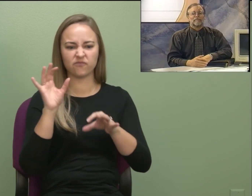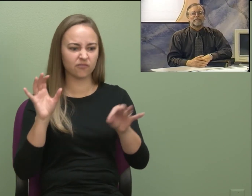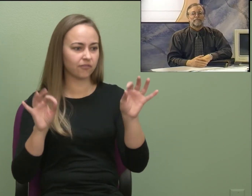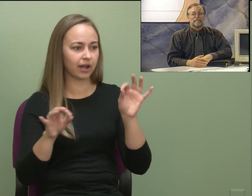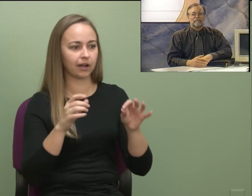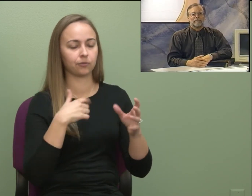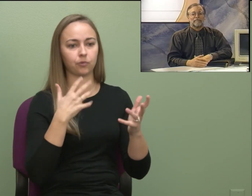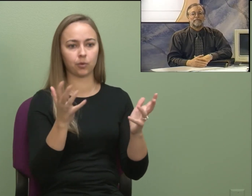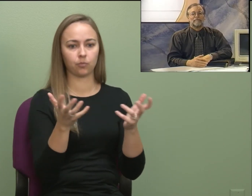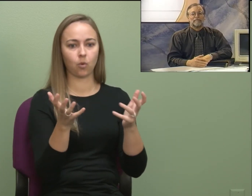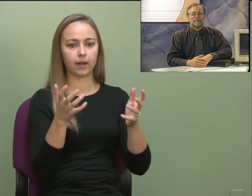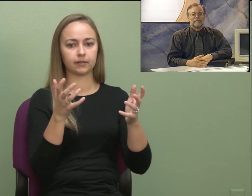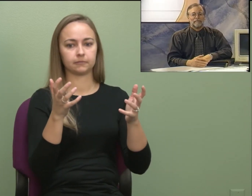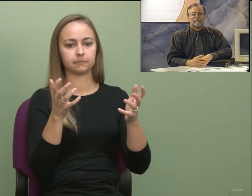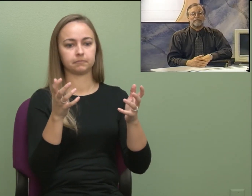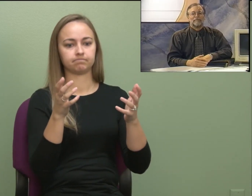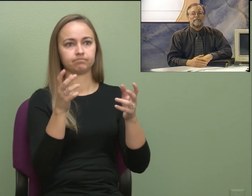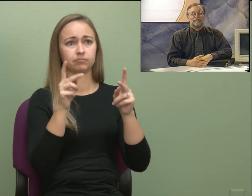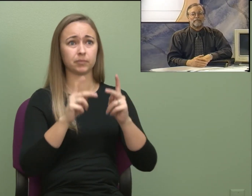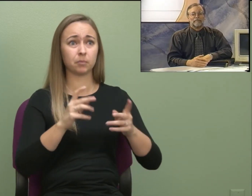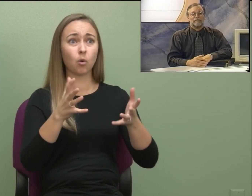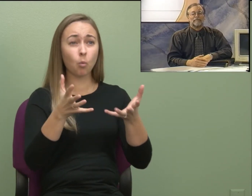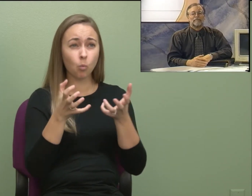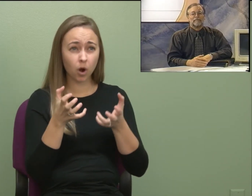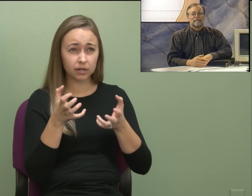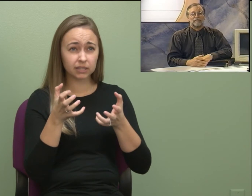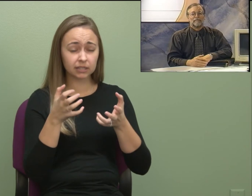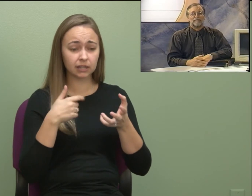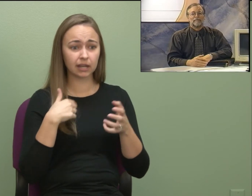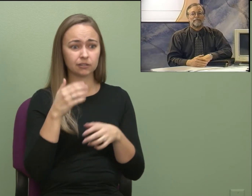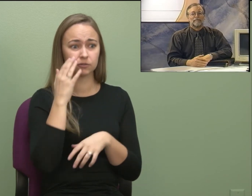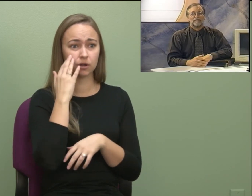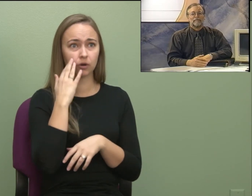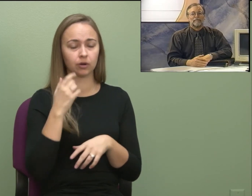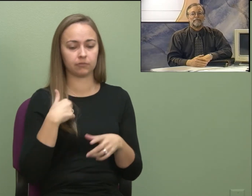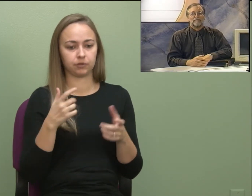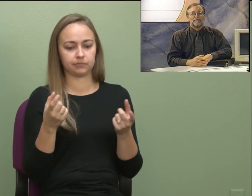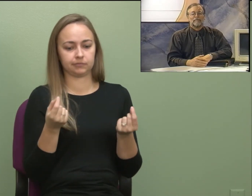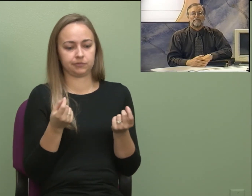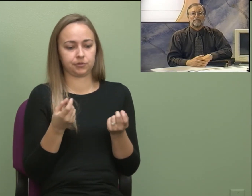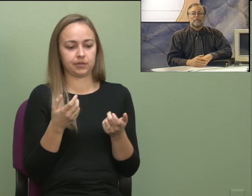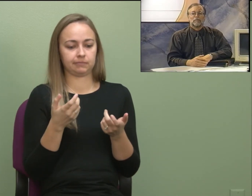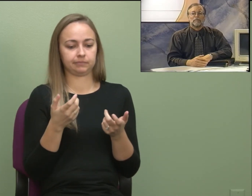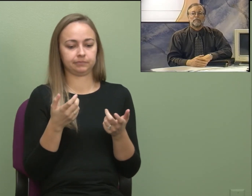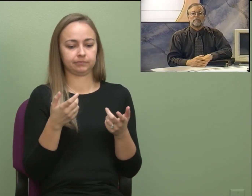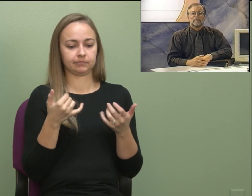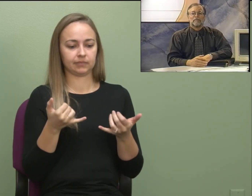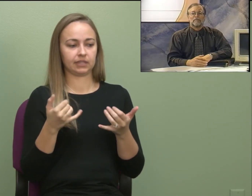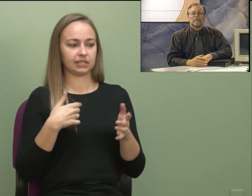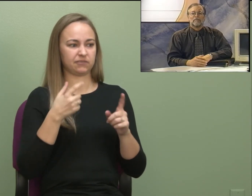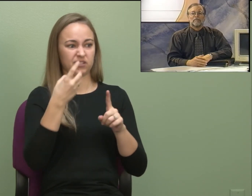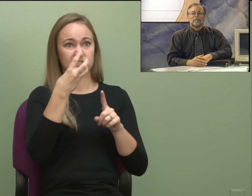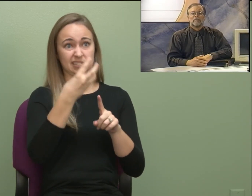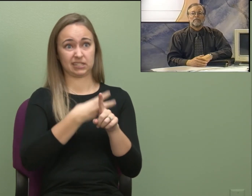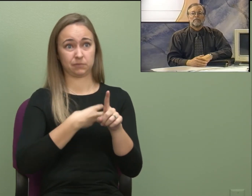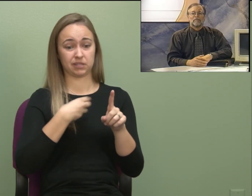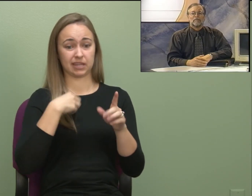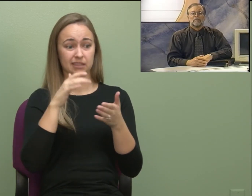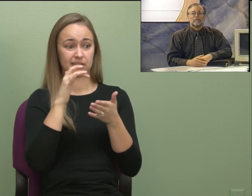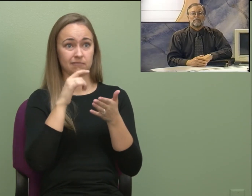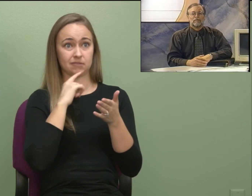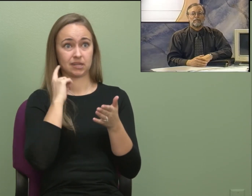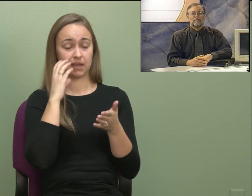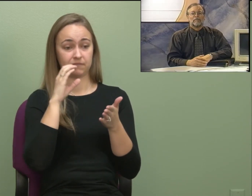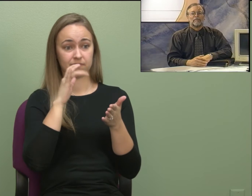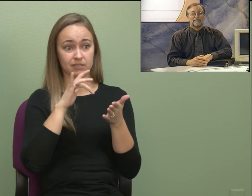know that since we've just been doing this, the Deaf Center, for 6 months, it's probably taken a lot of time